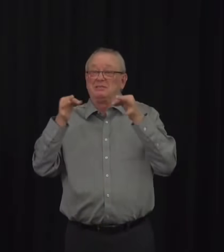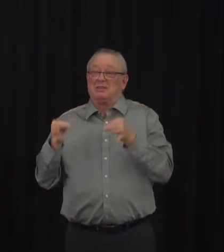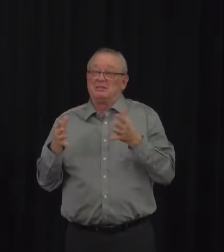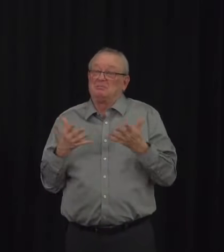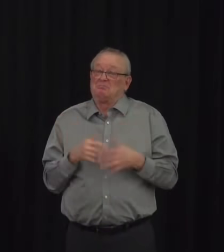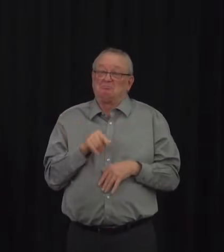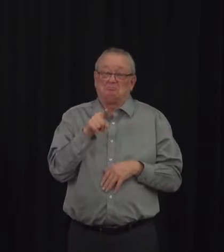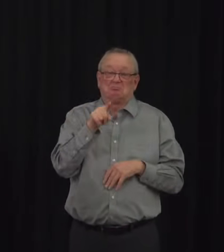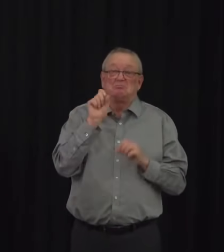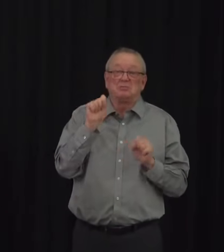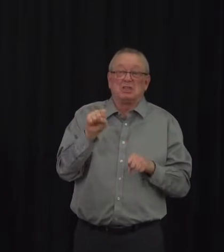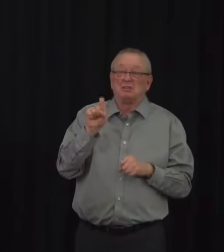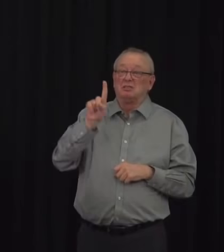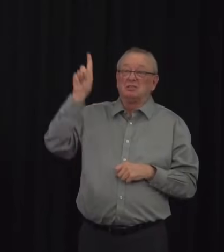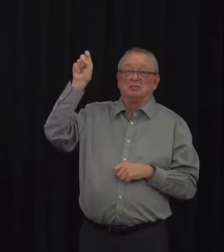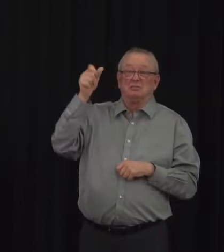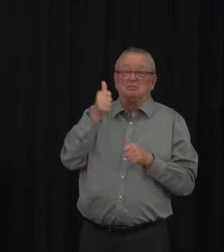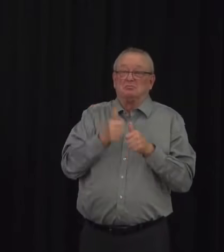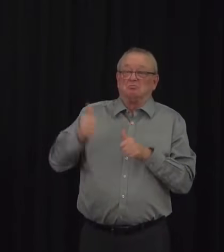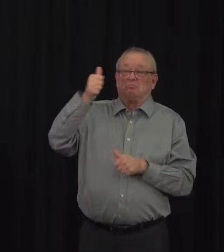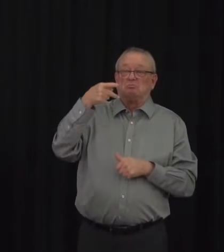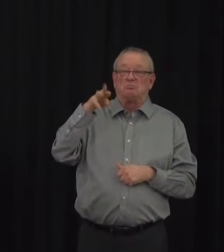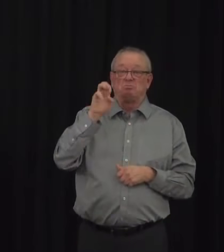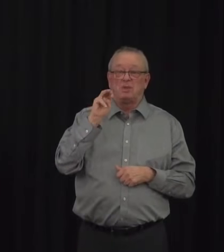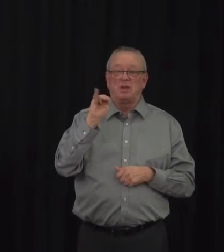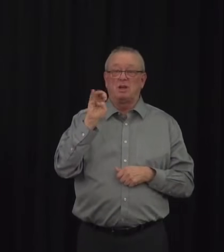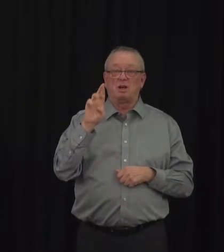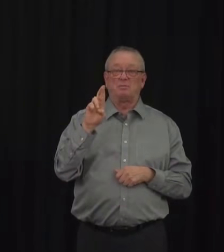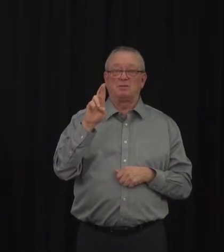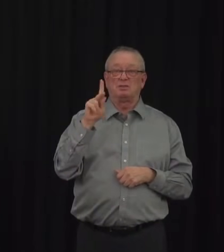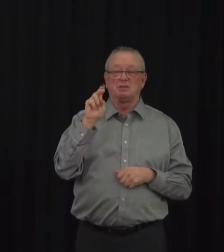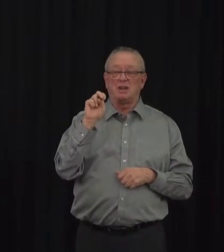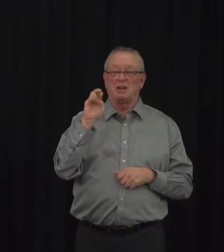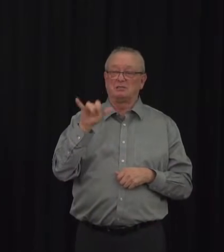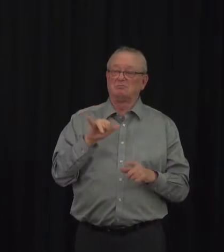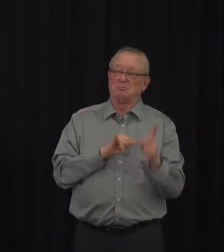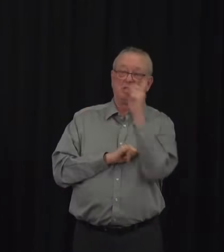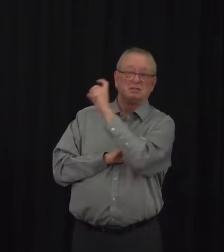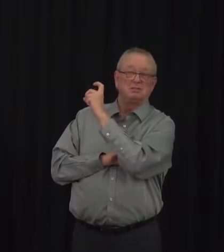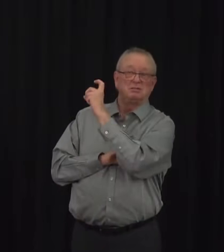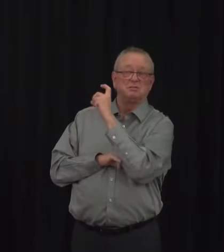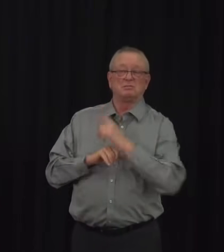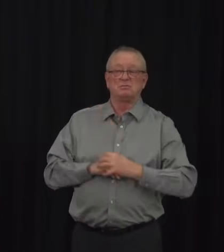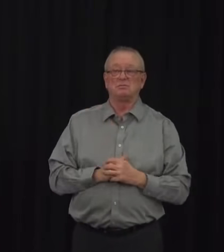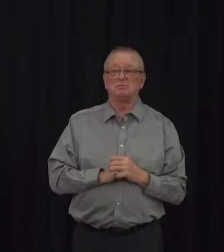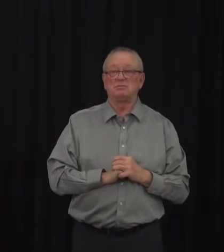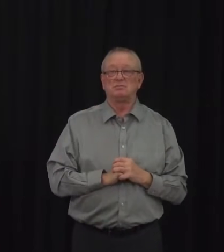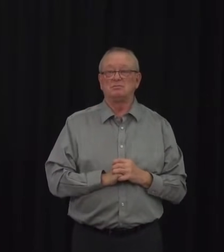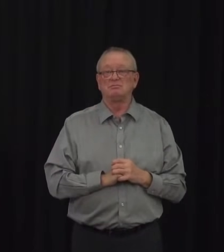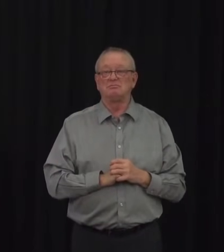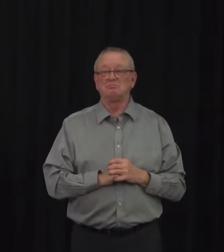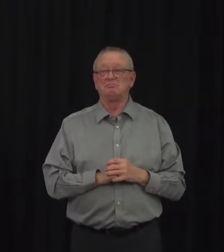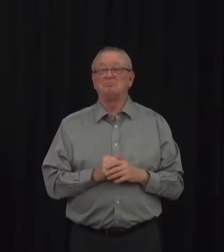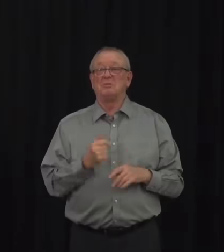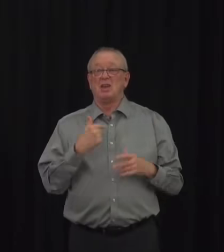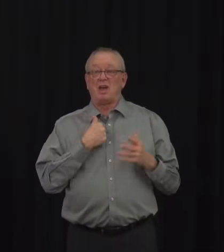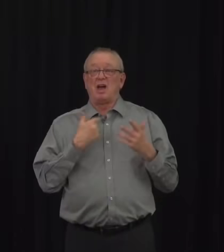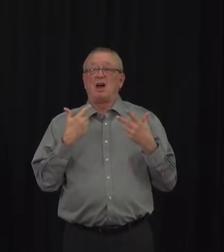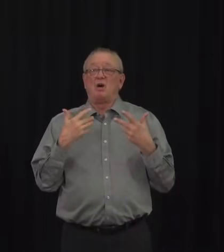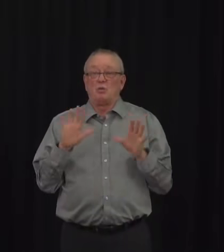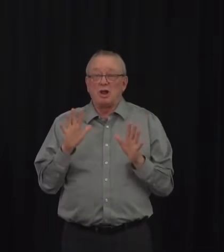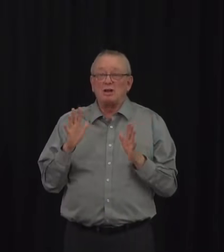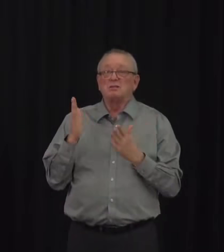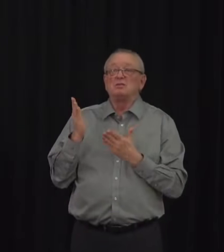to the elected officials to make those decisions. But what I will say as a part of the recommendations that I've made has always been